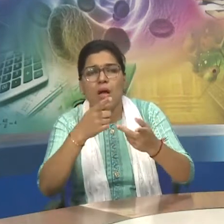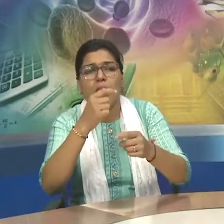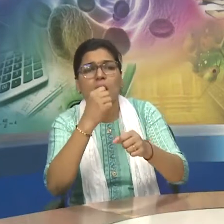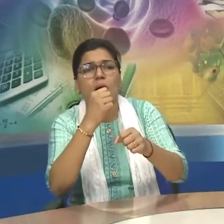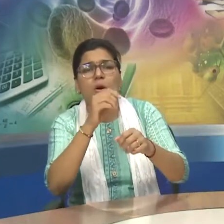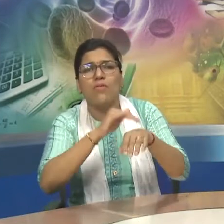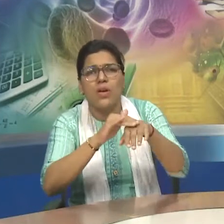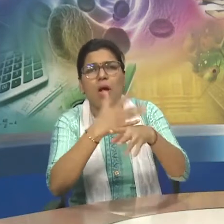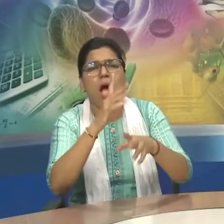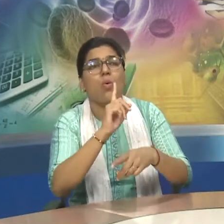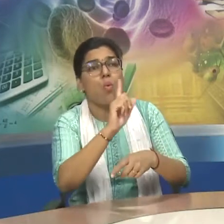are